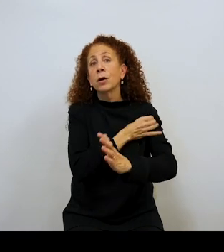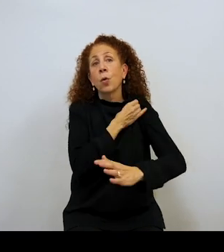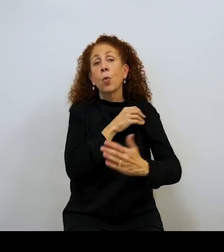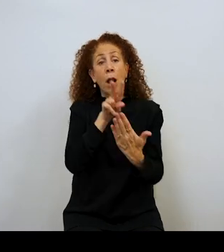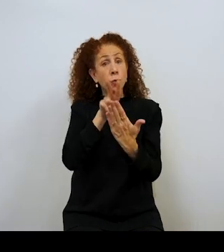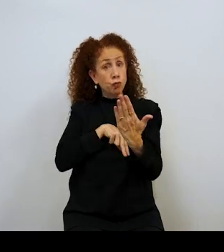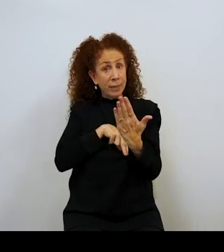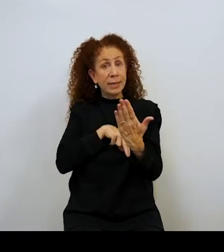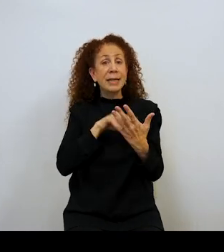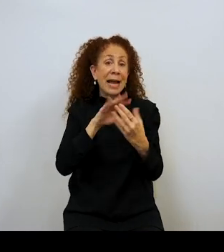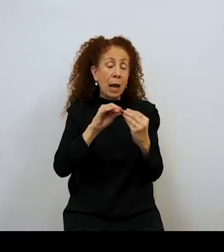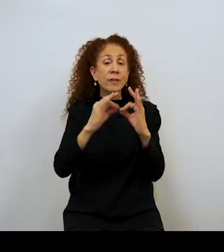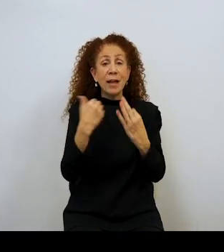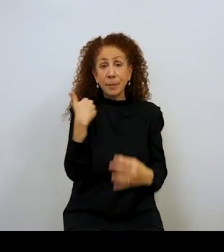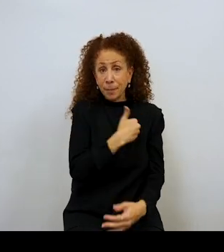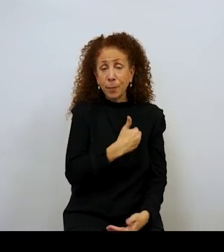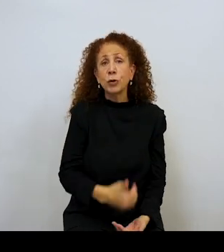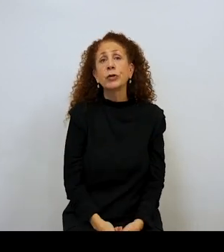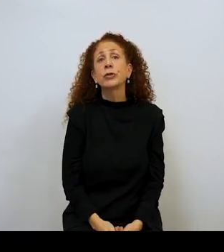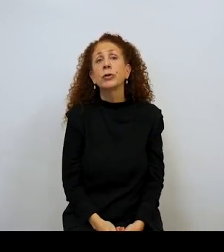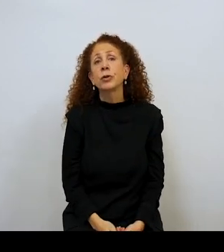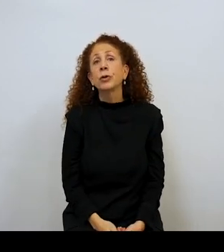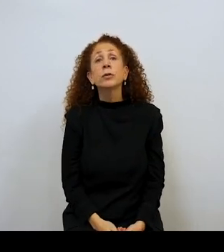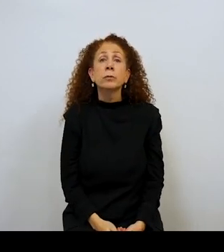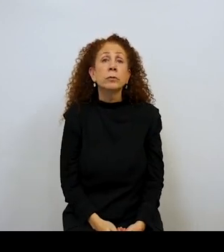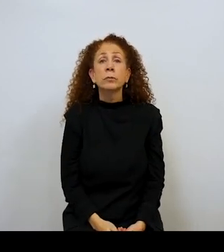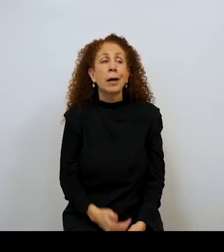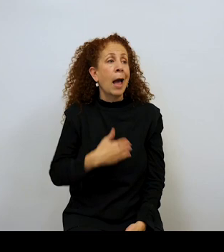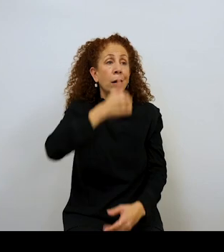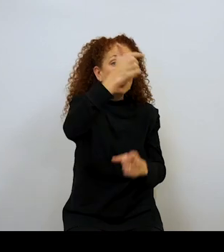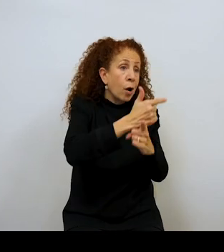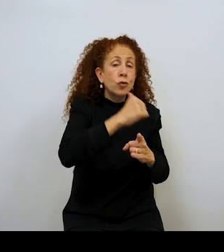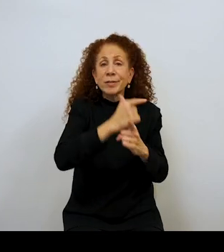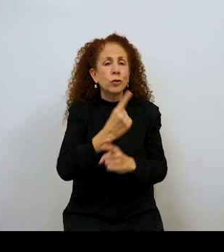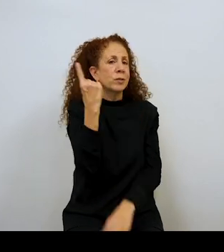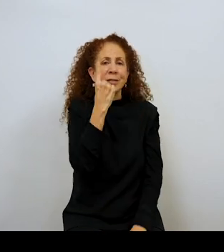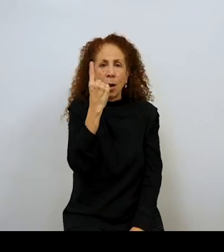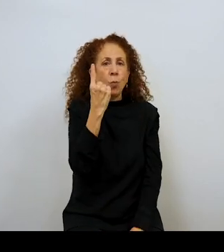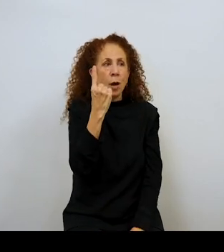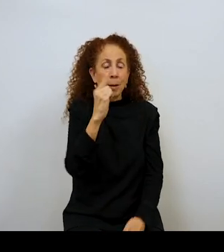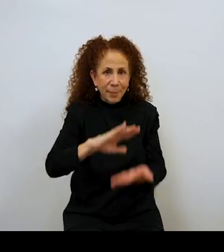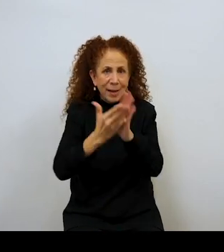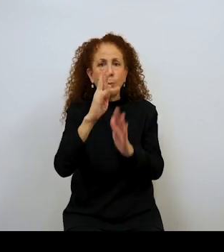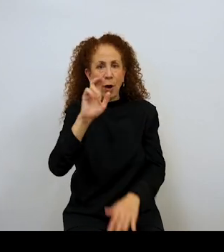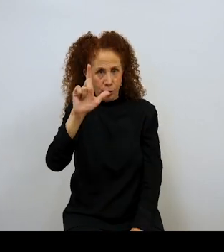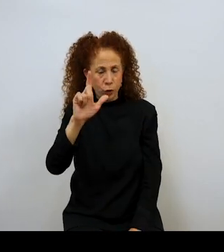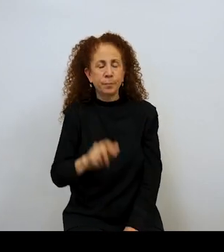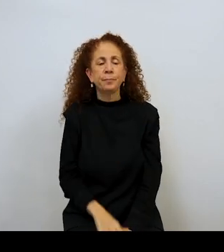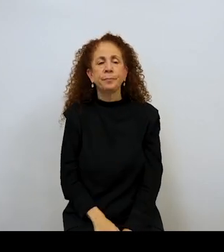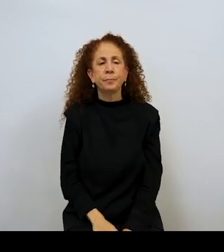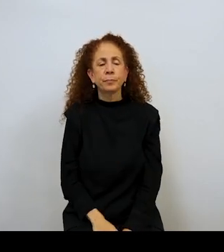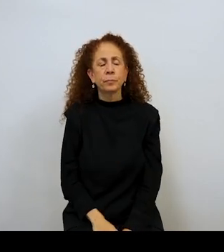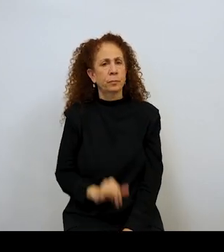the accounts of family members who's had a brother or a sister or a son being radicalized, you would